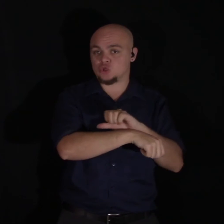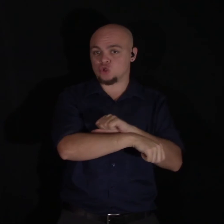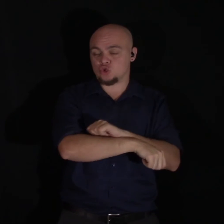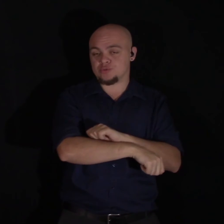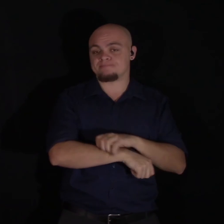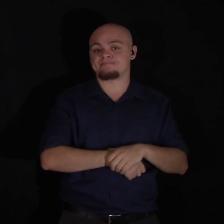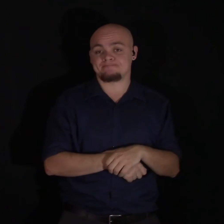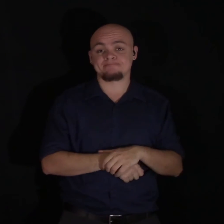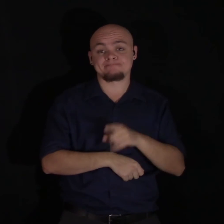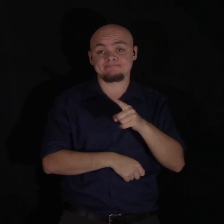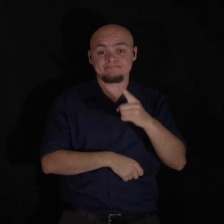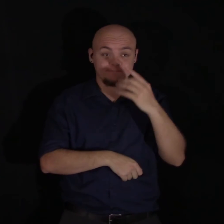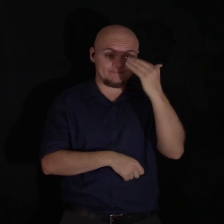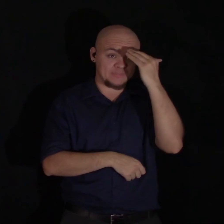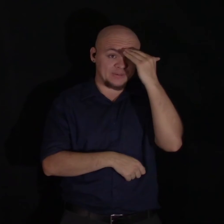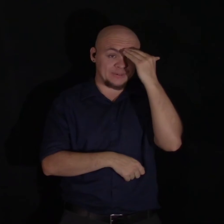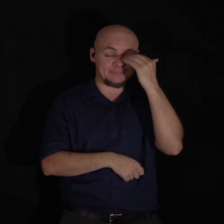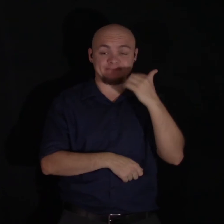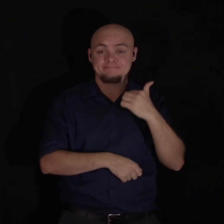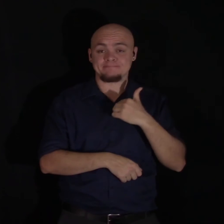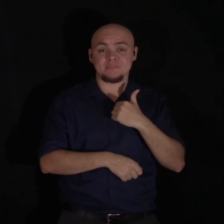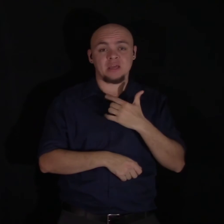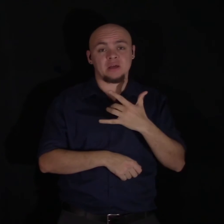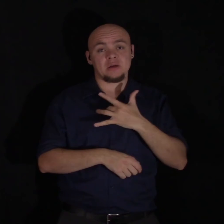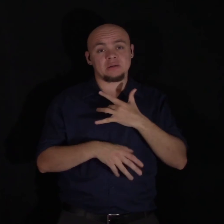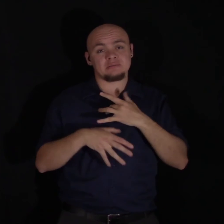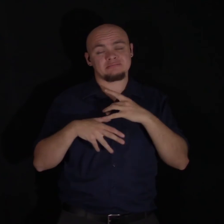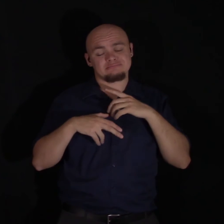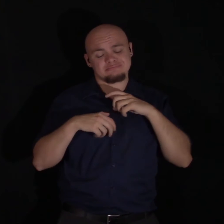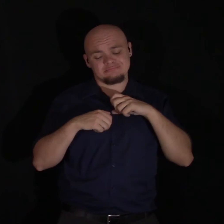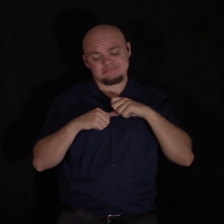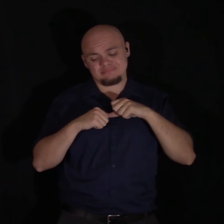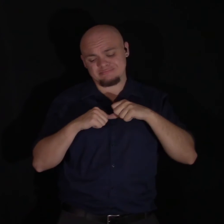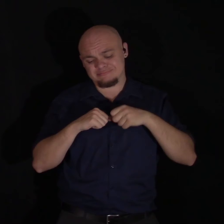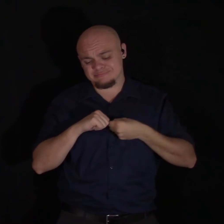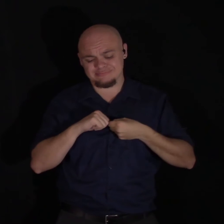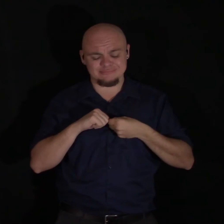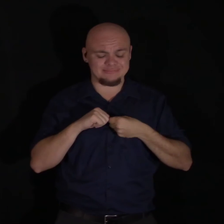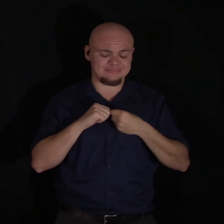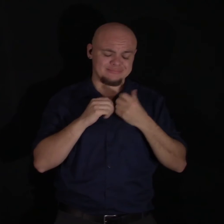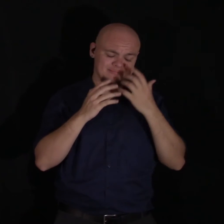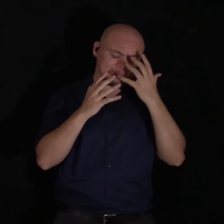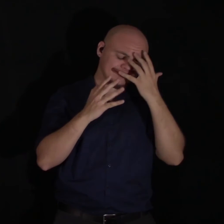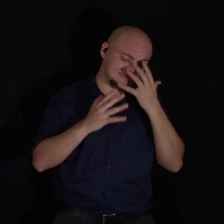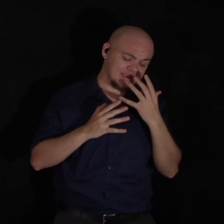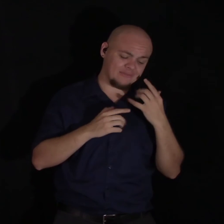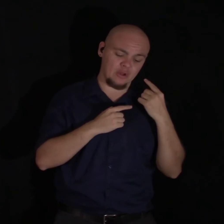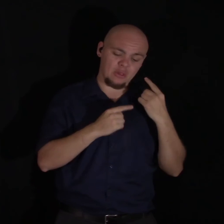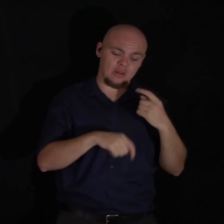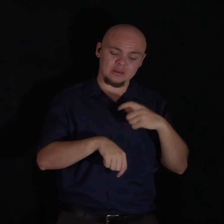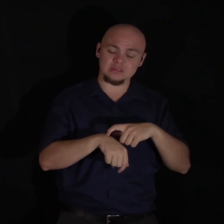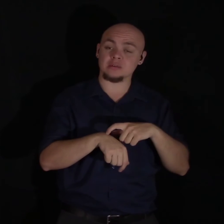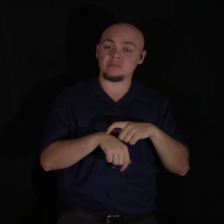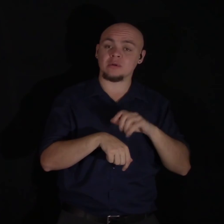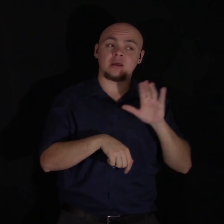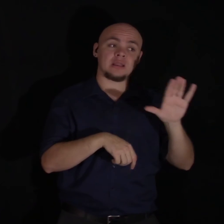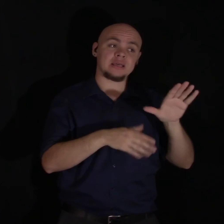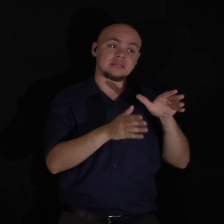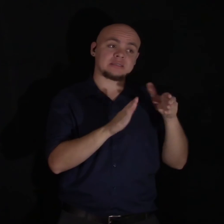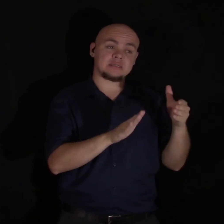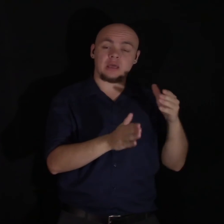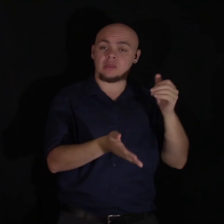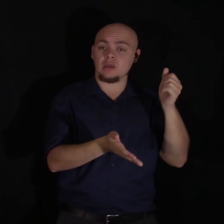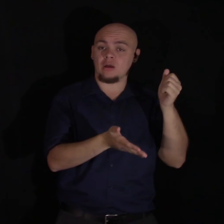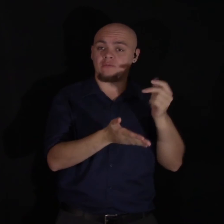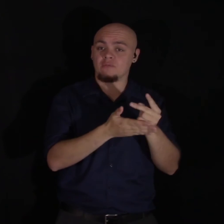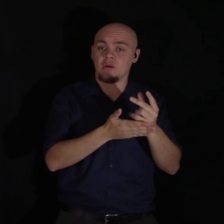And as you can imagine, I grieved for a very long time. But his death reaffirmed for me the